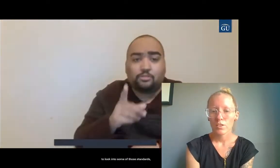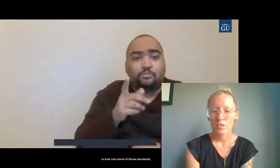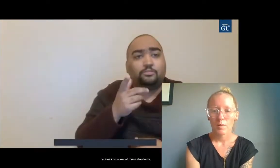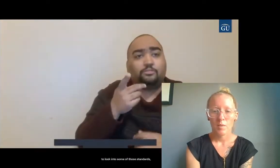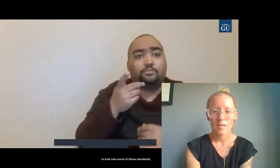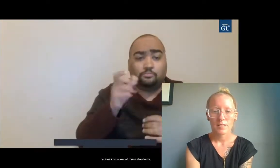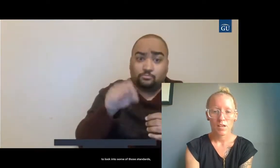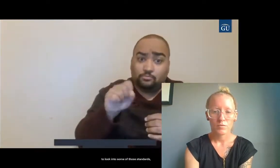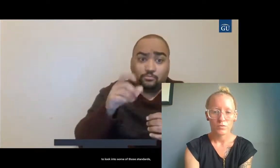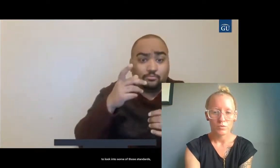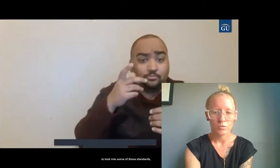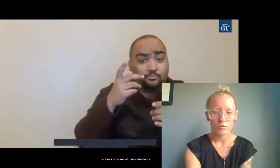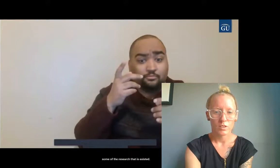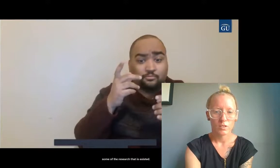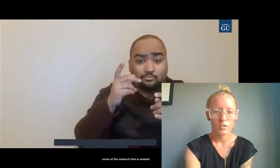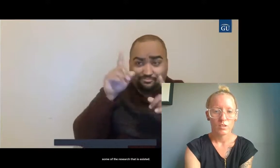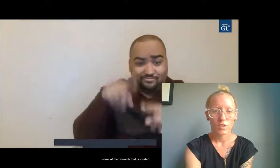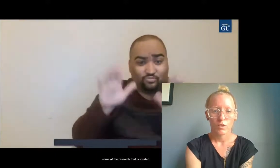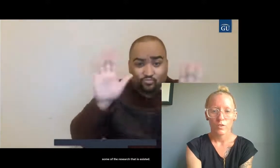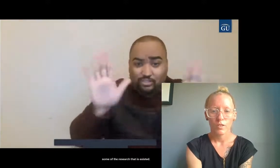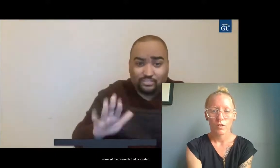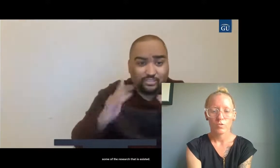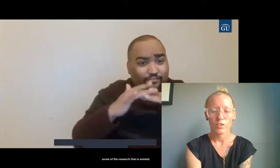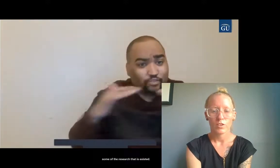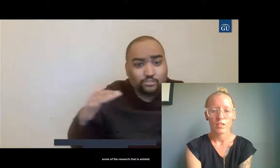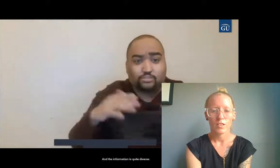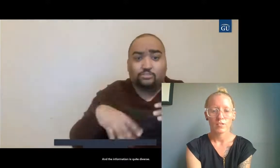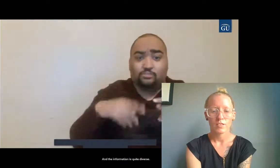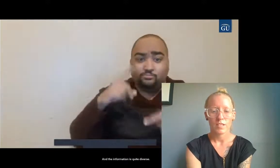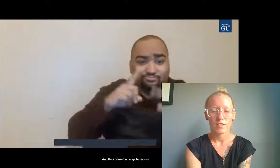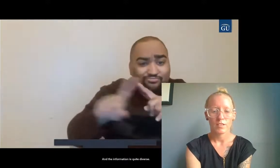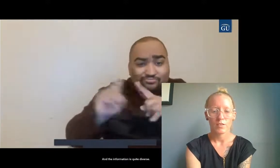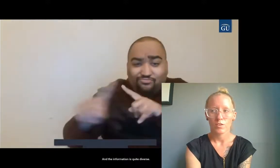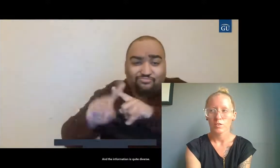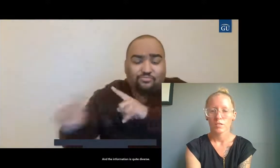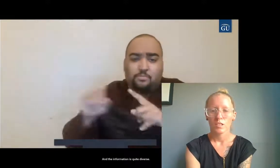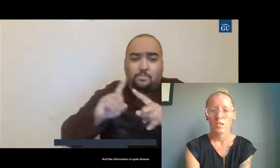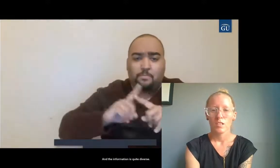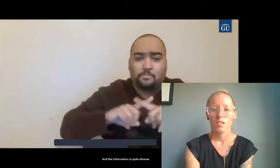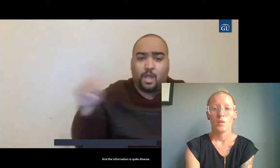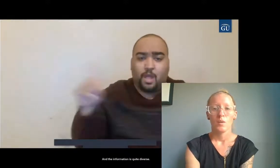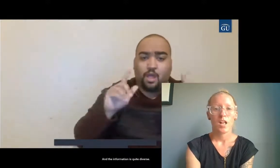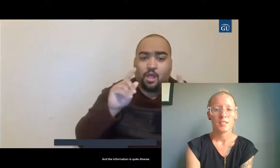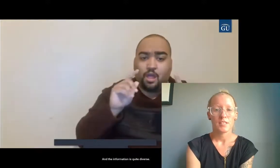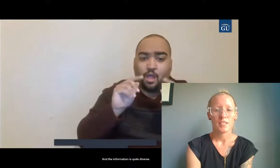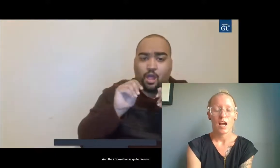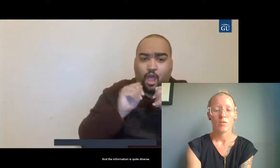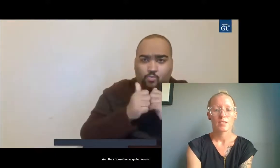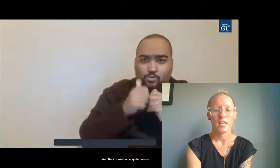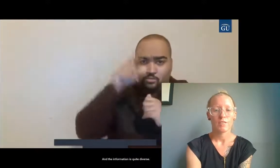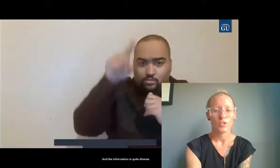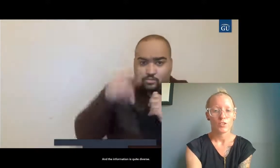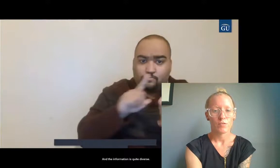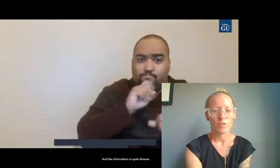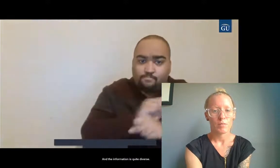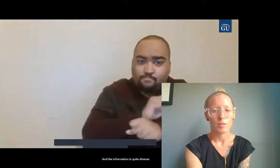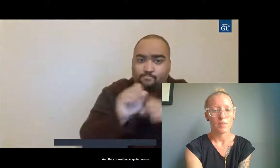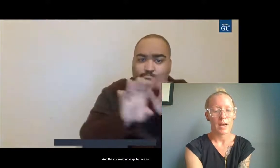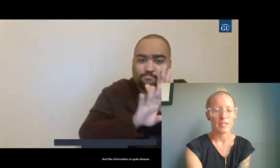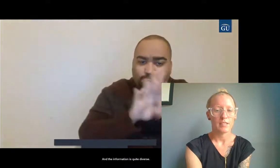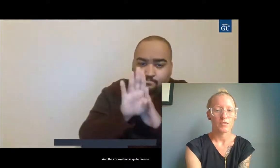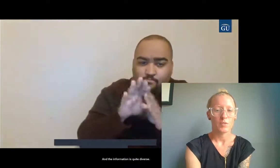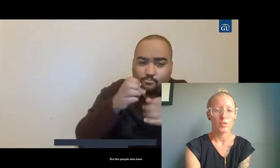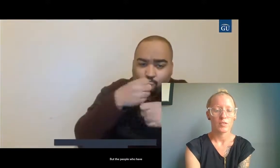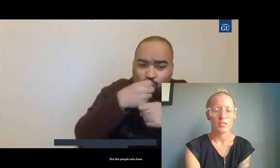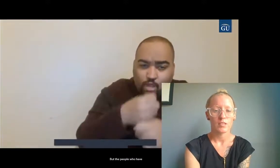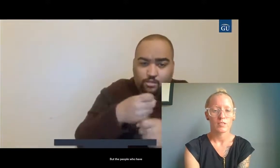I even took it upon myself to read over and understand the different policies and how it's diverse from the